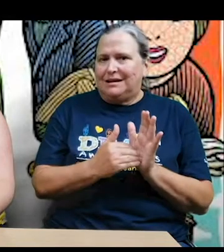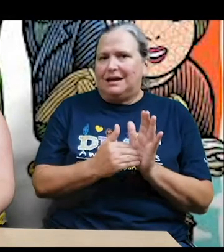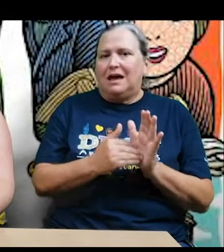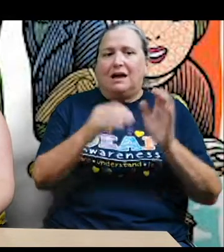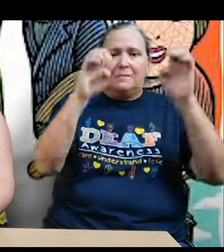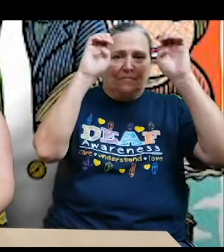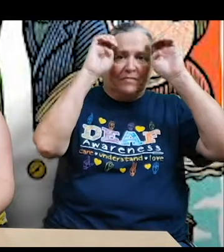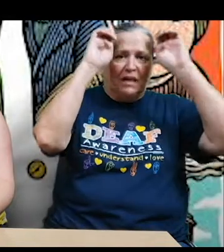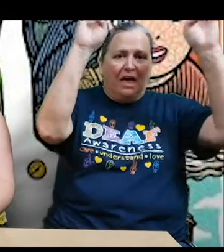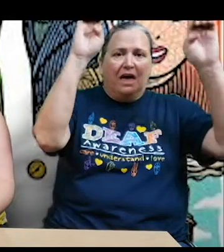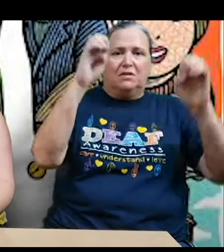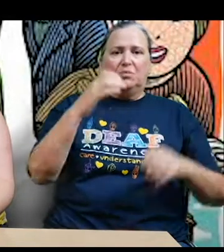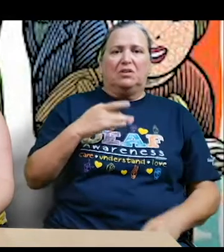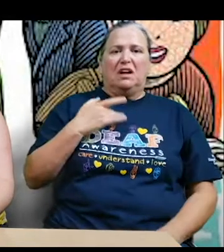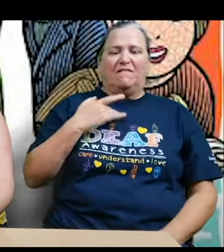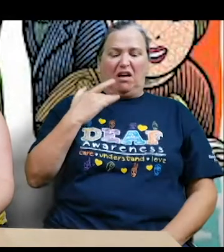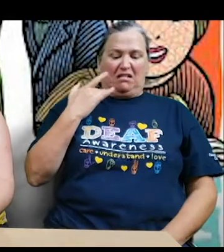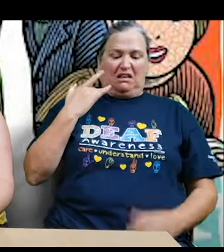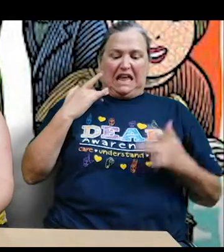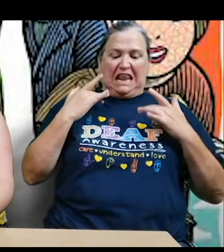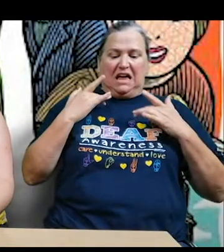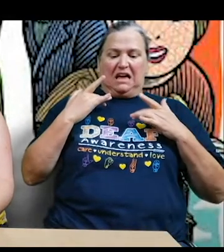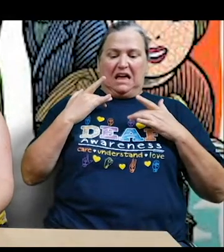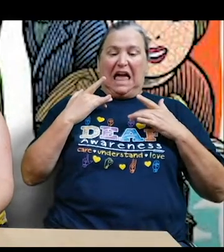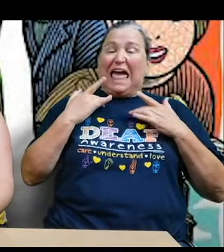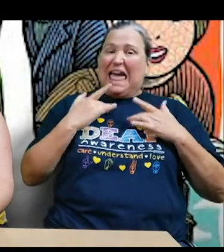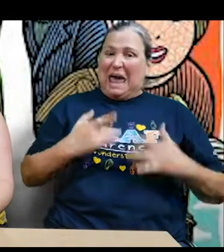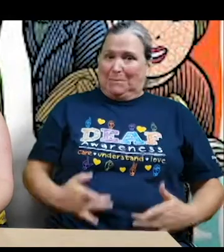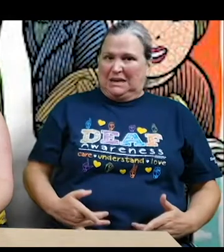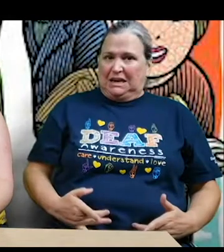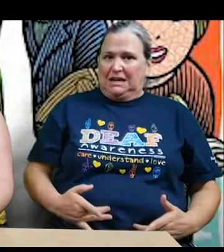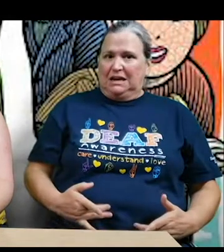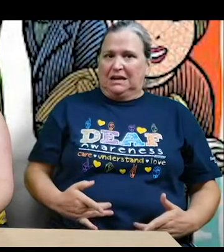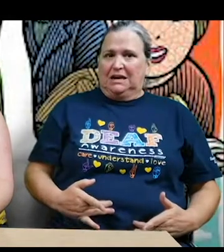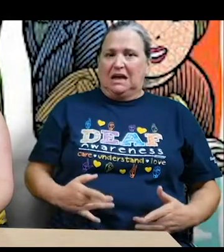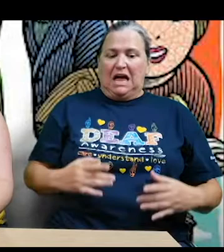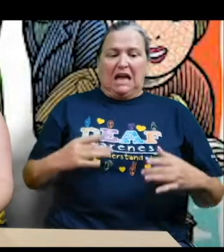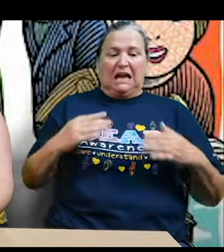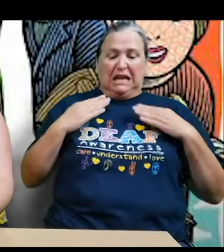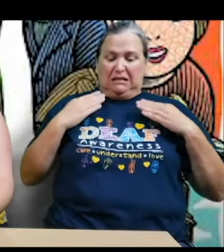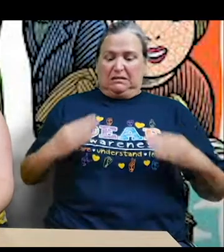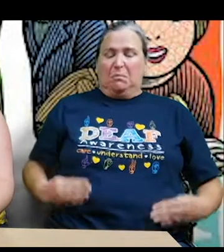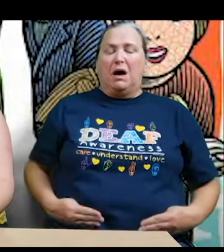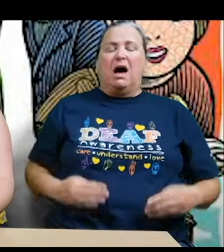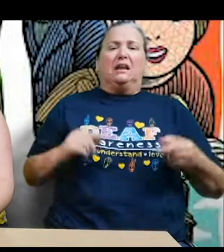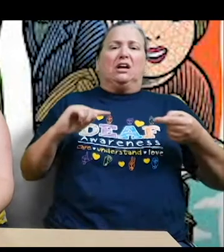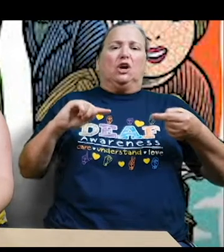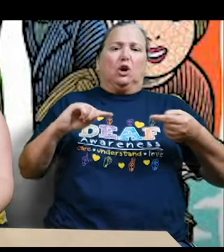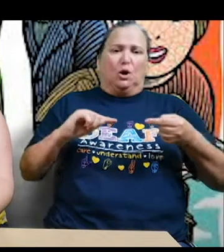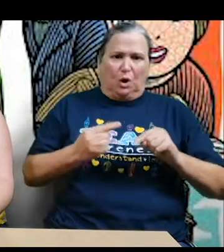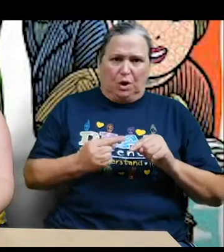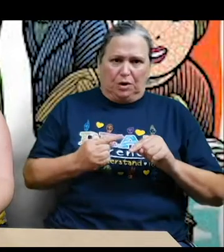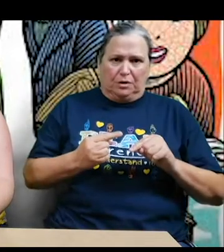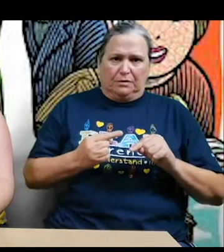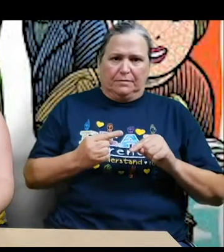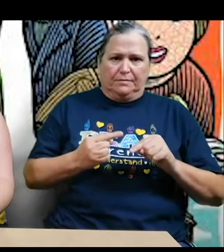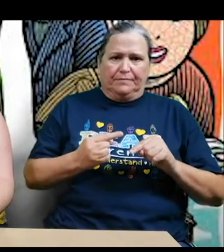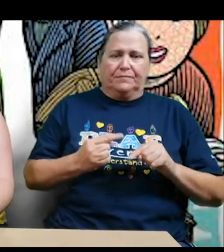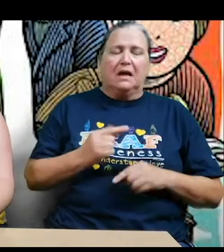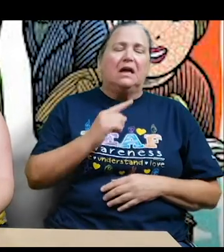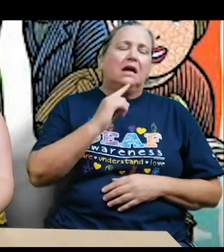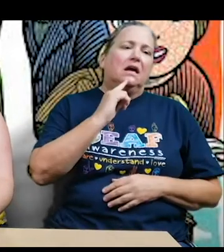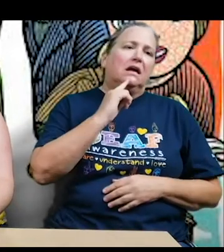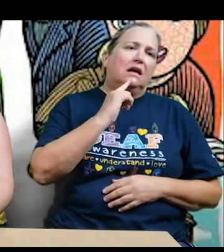feel hollow, he ached. Every part of his china body hurt. He ached for Sarah